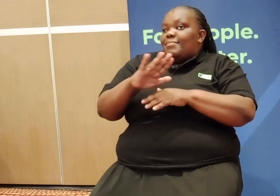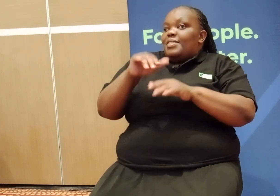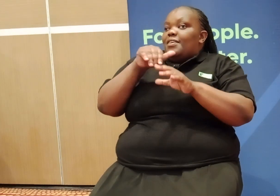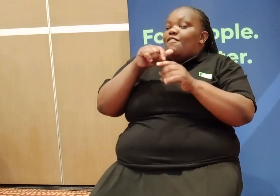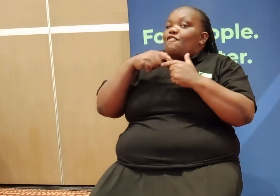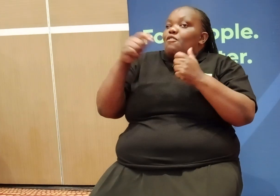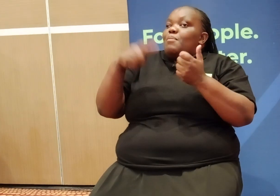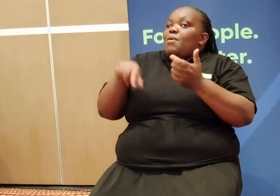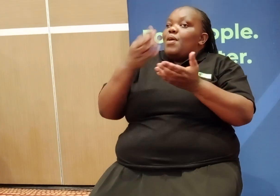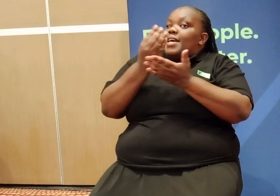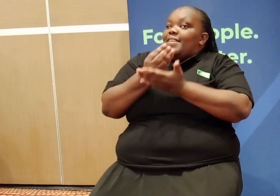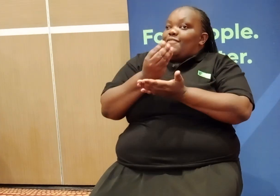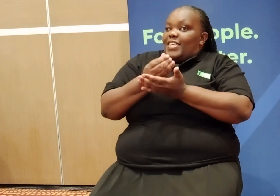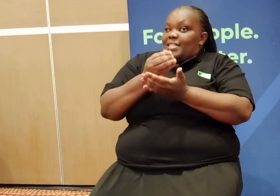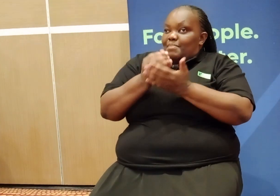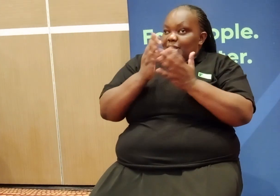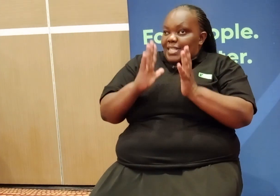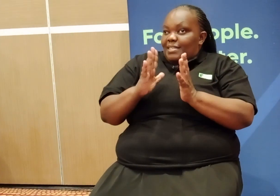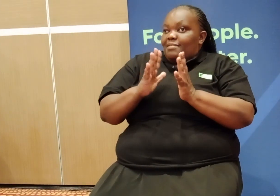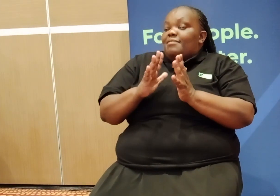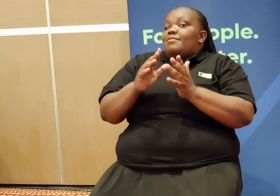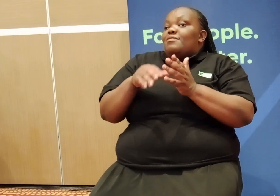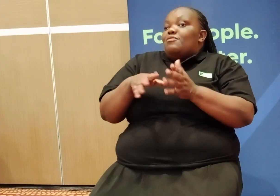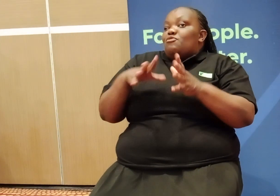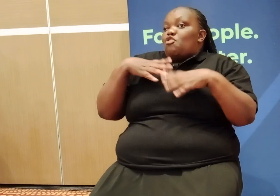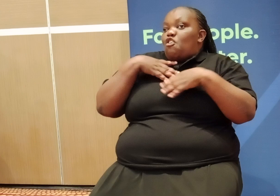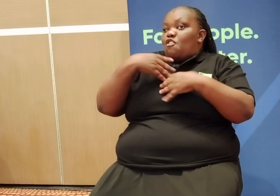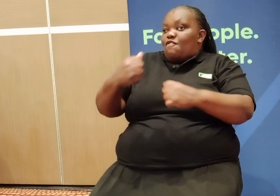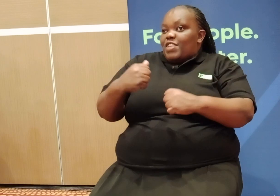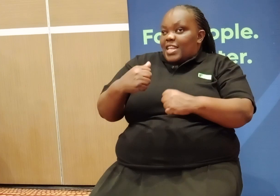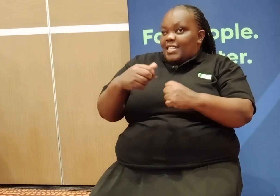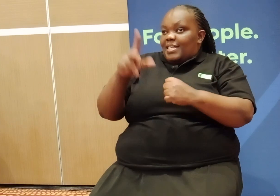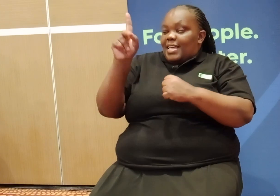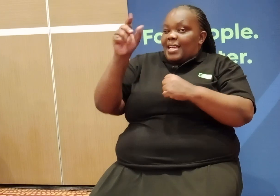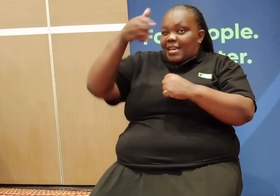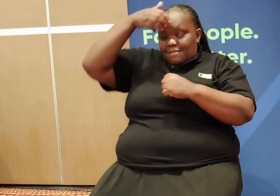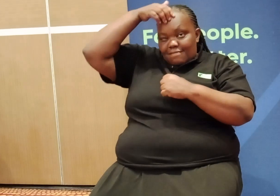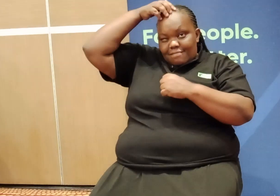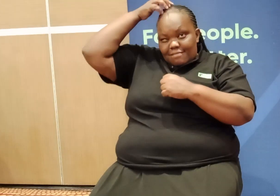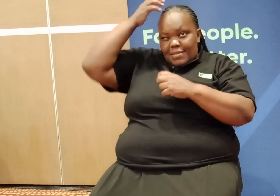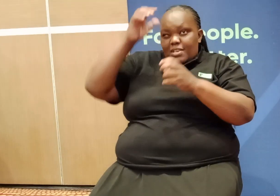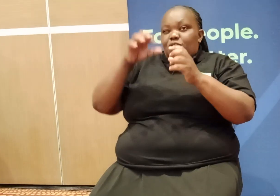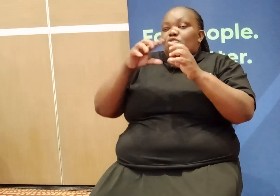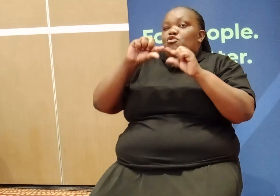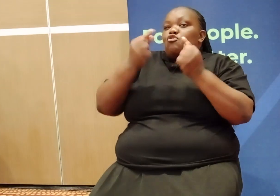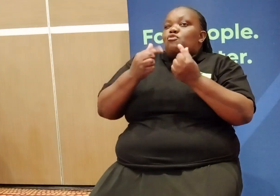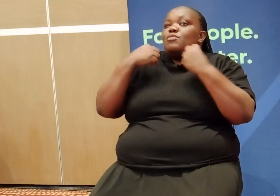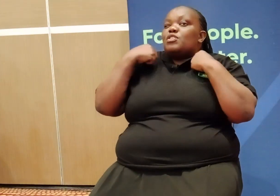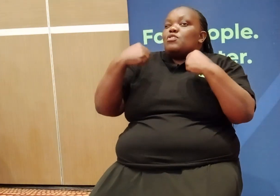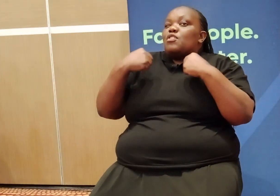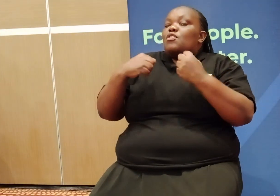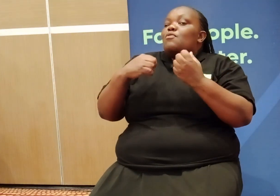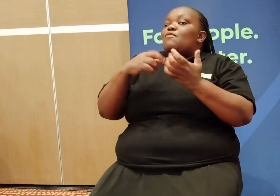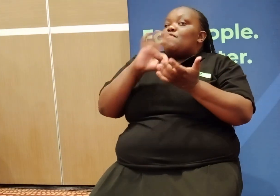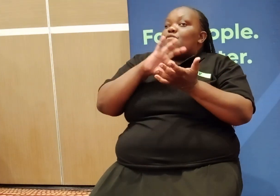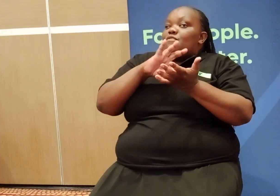investments. We are confident that KCB Group's strong financial position will provide a